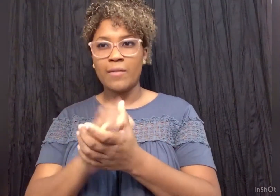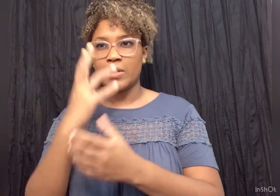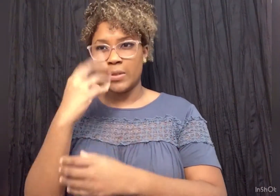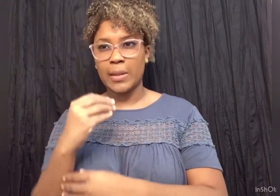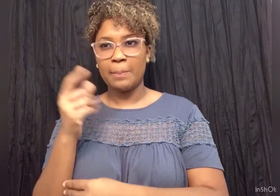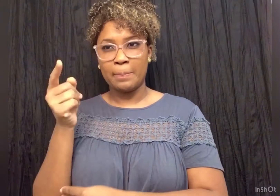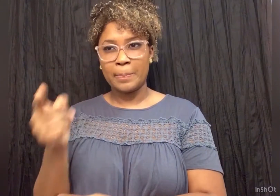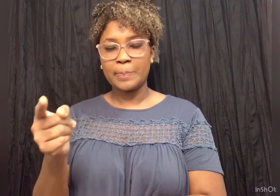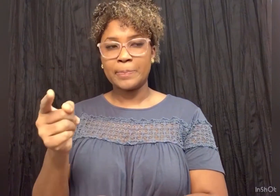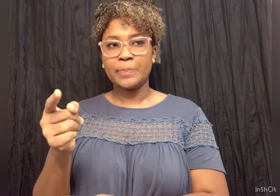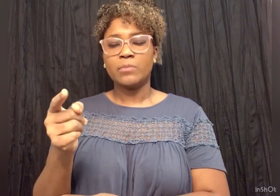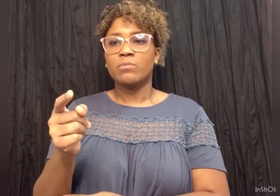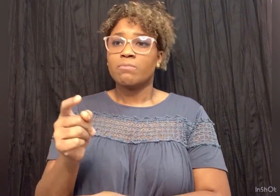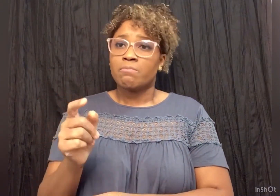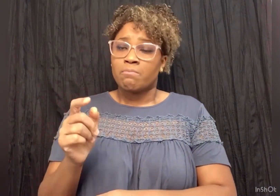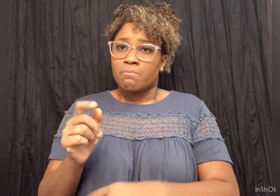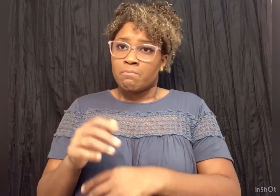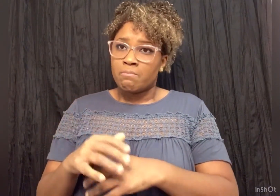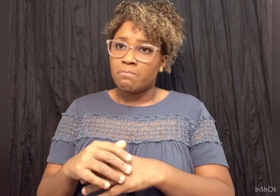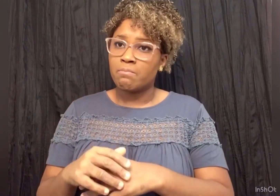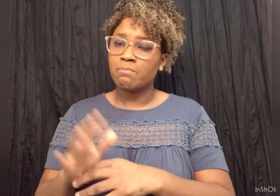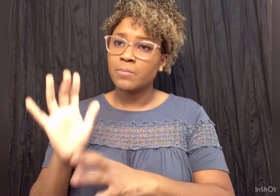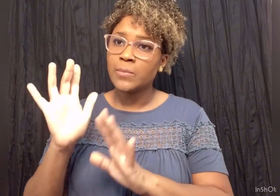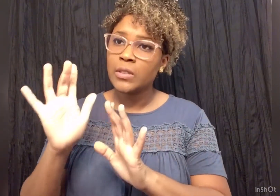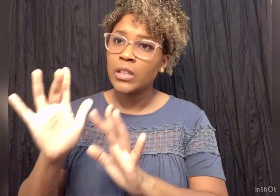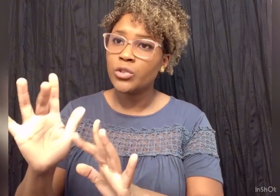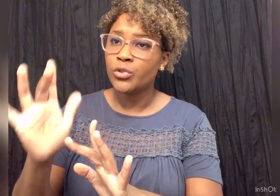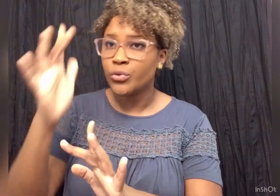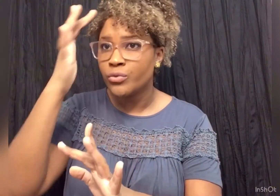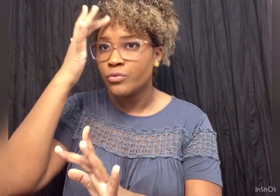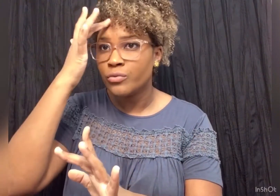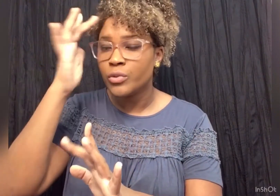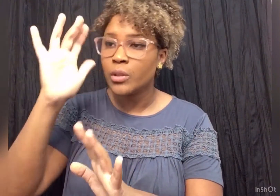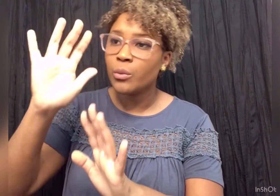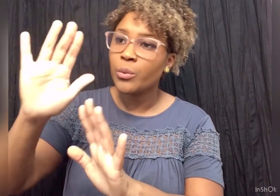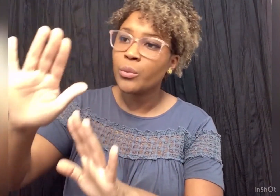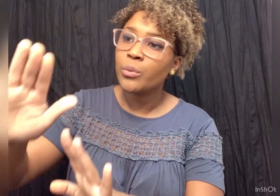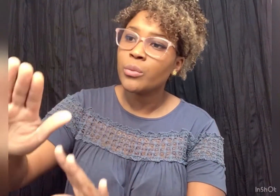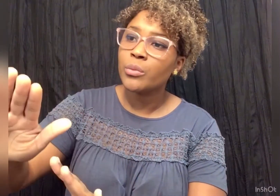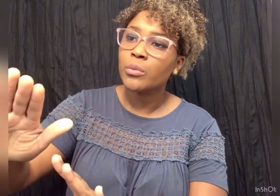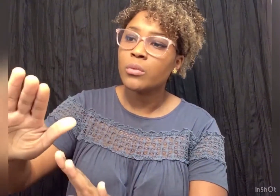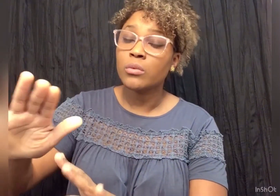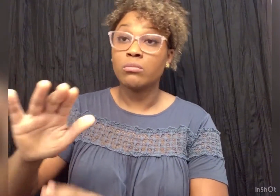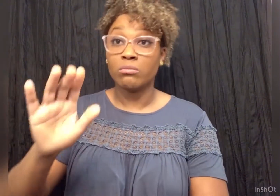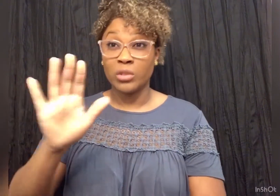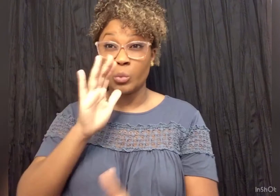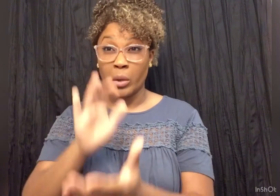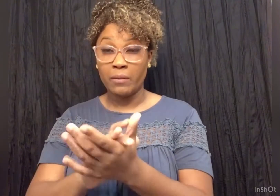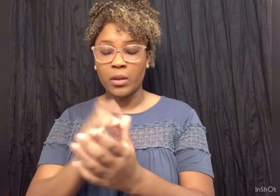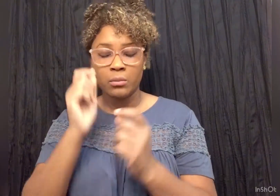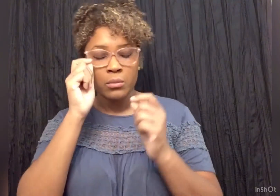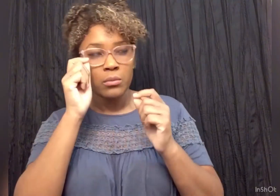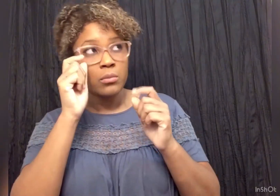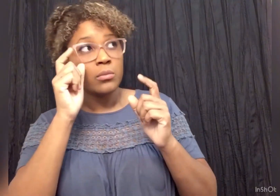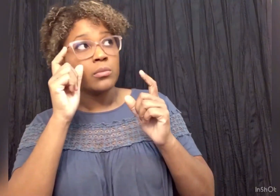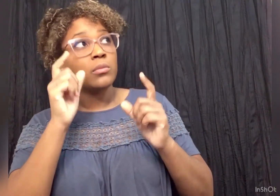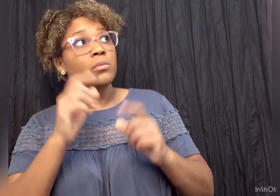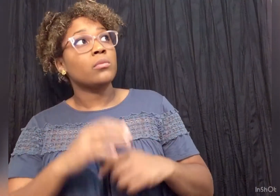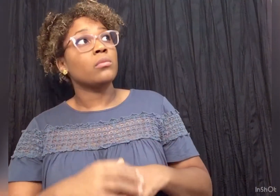infinite tenderness touched her forehead. She opened her eyes, and it seemed to me